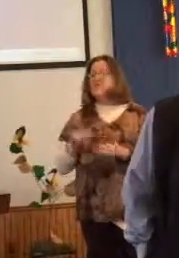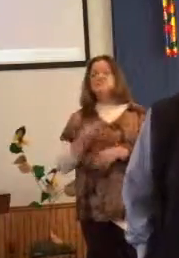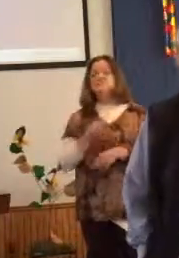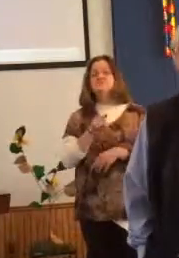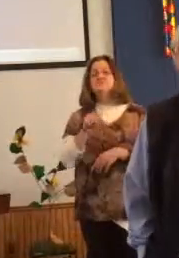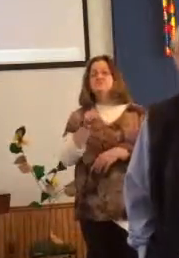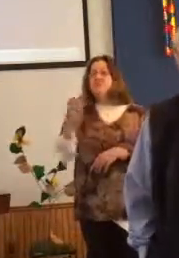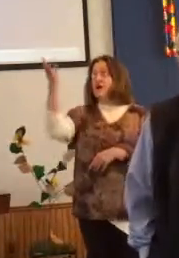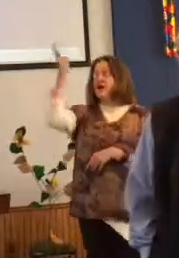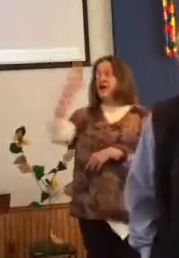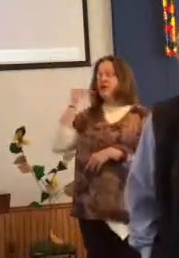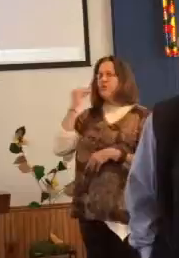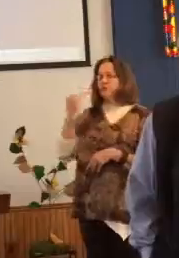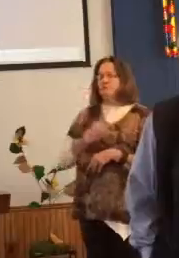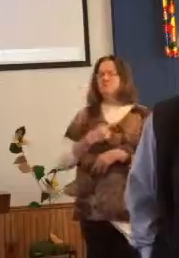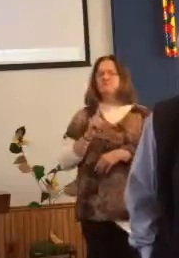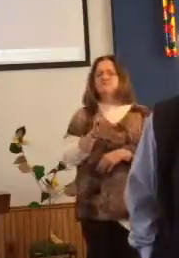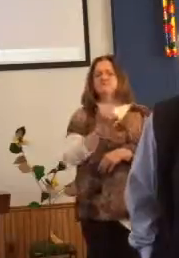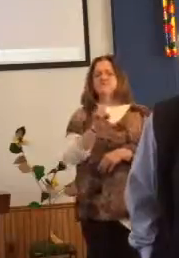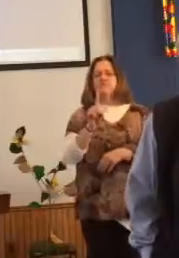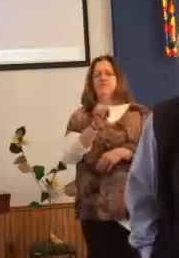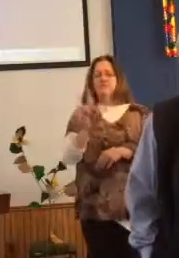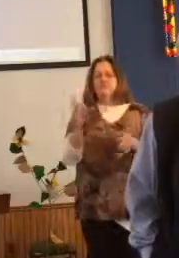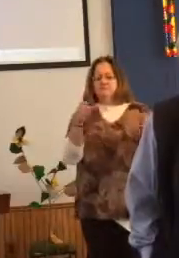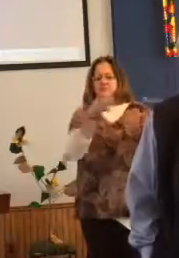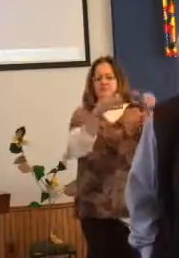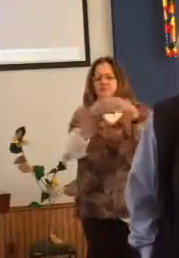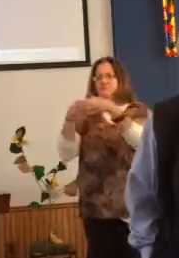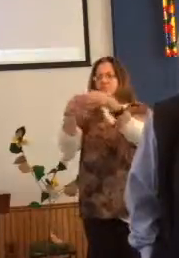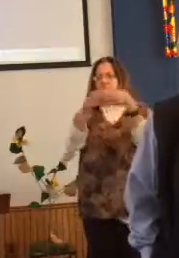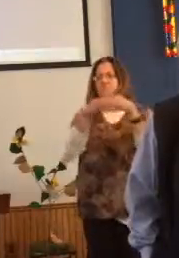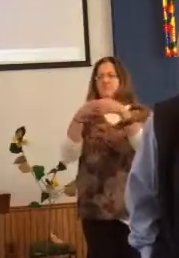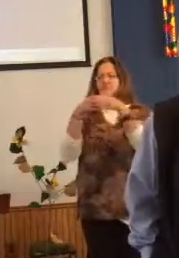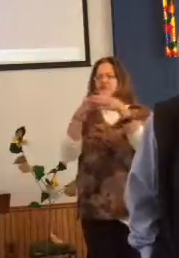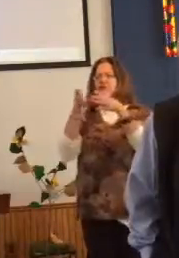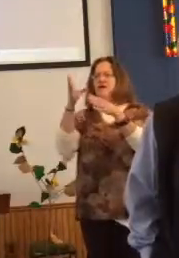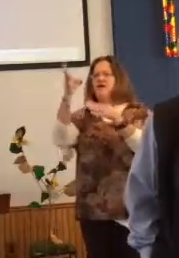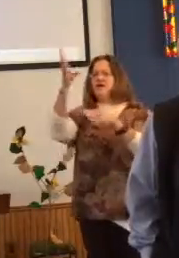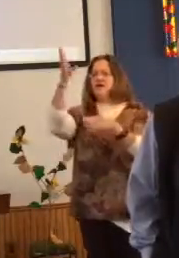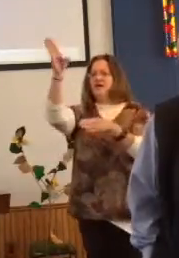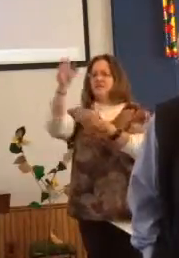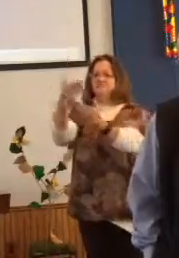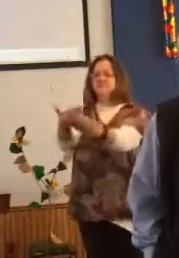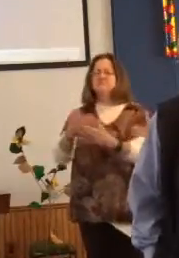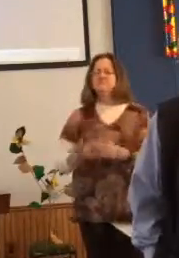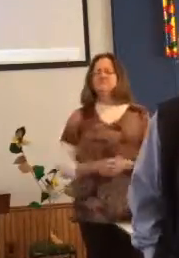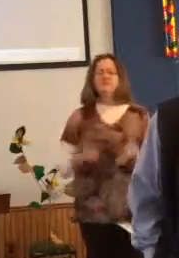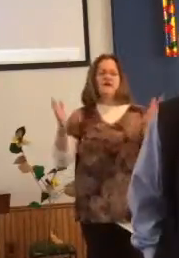that God has called us to travel. Amen? Amen.